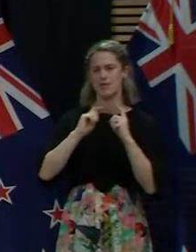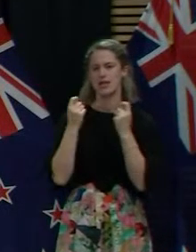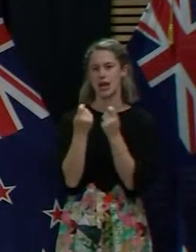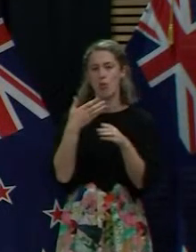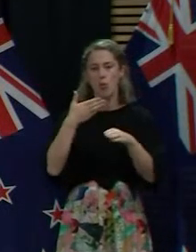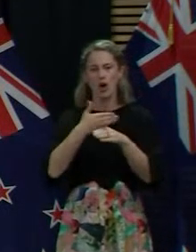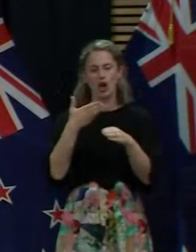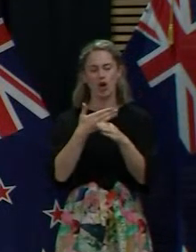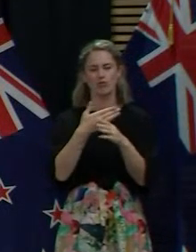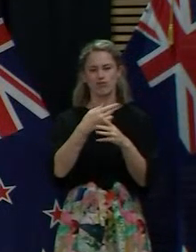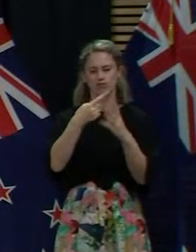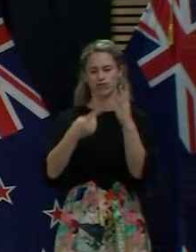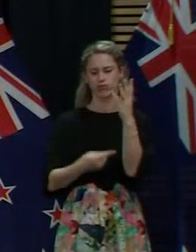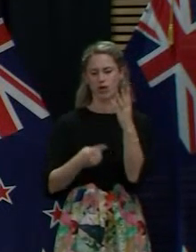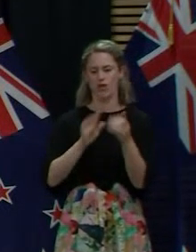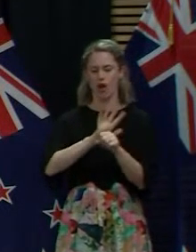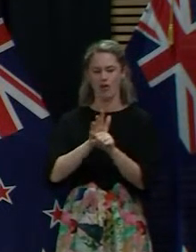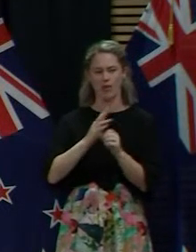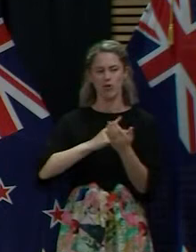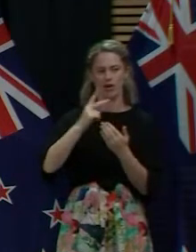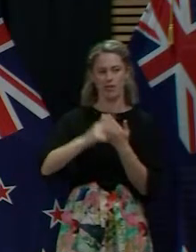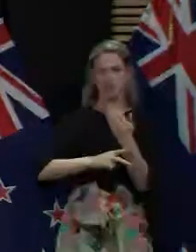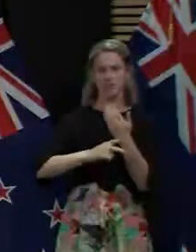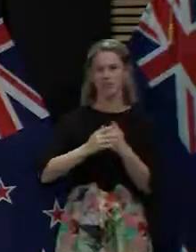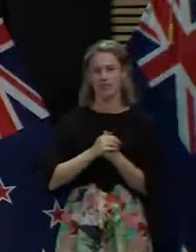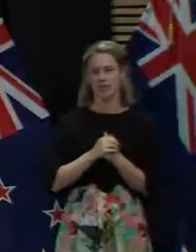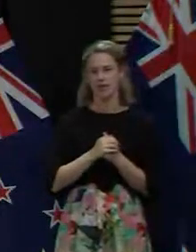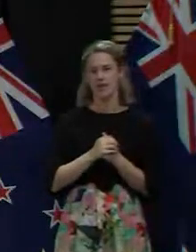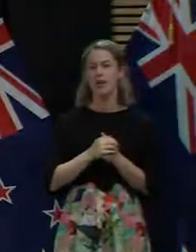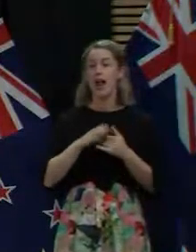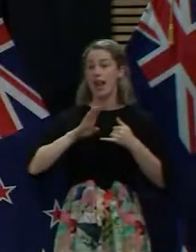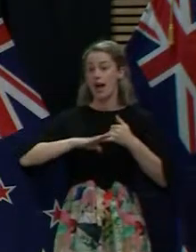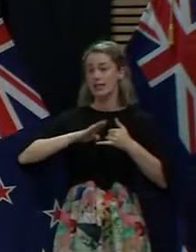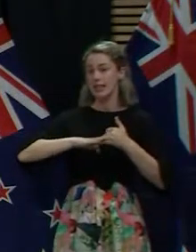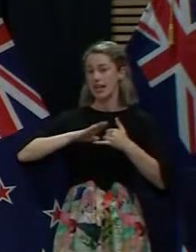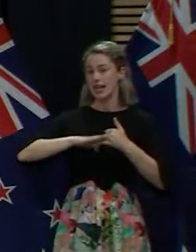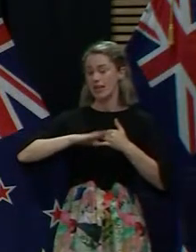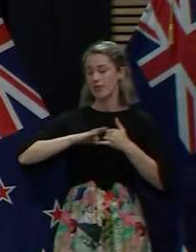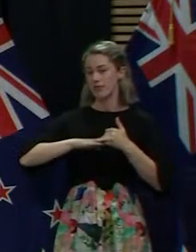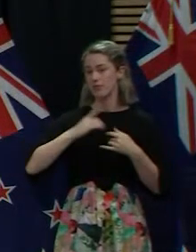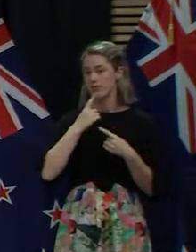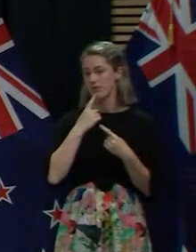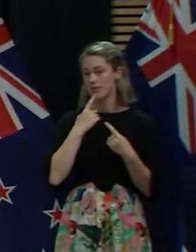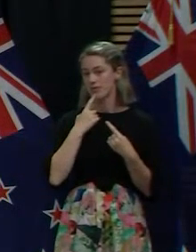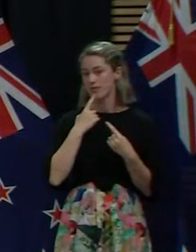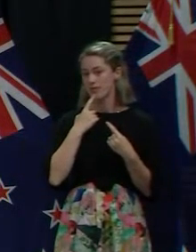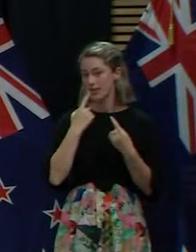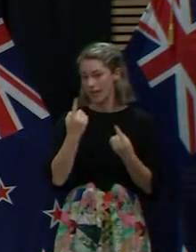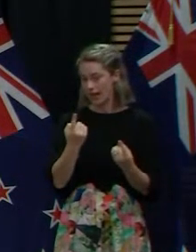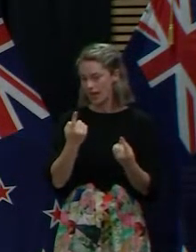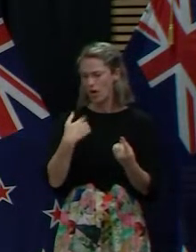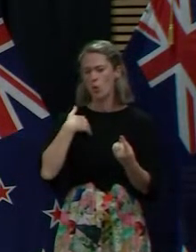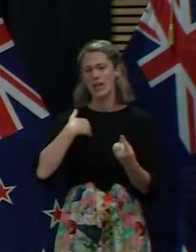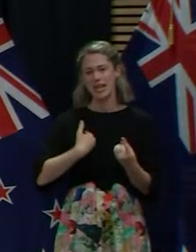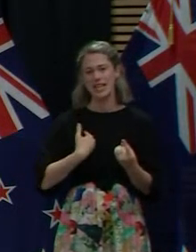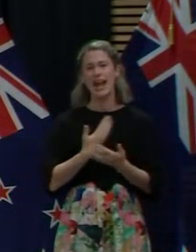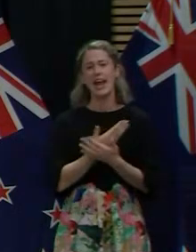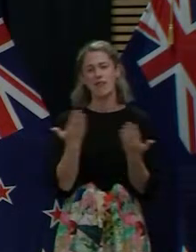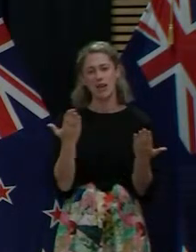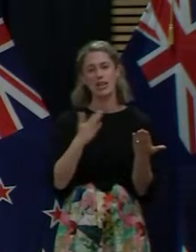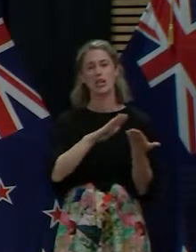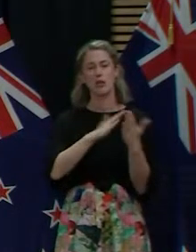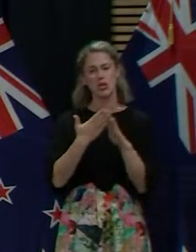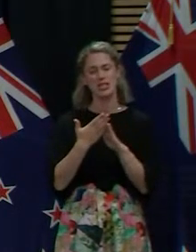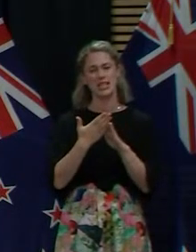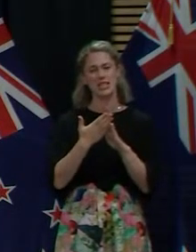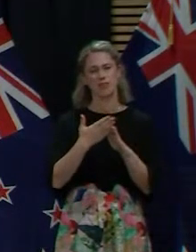working on broader aspects of our COVID-19 program. And finally, let me just stress the need that we need every community to be